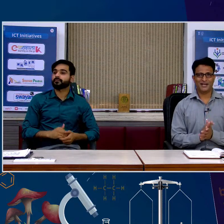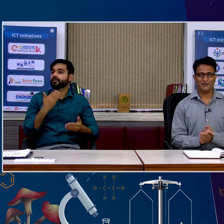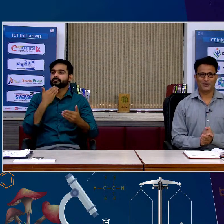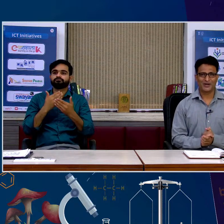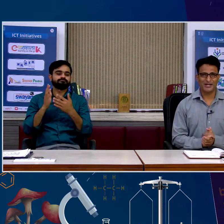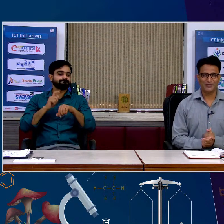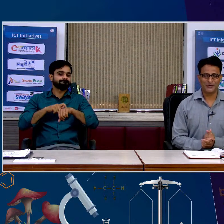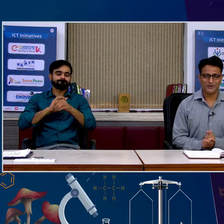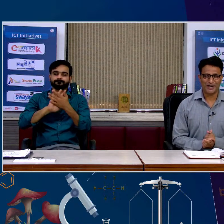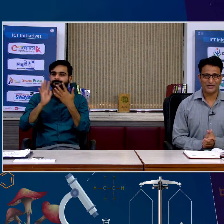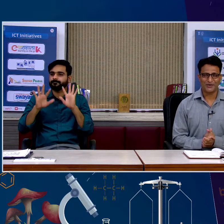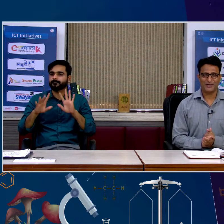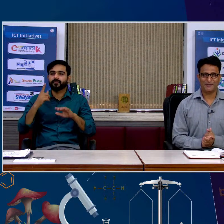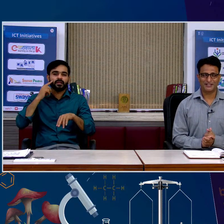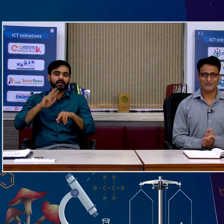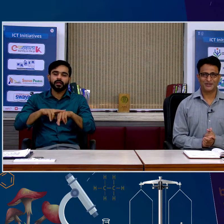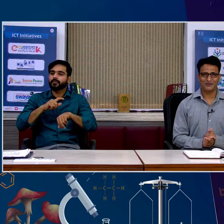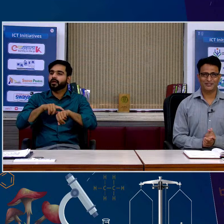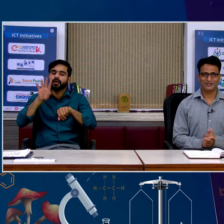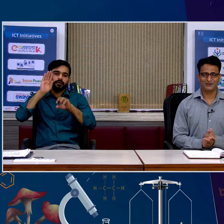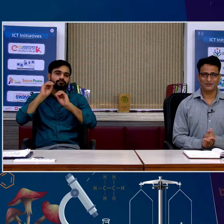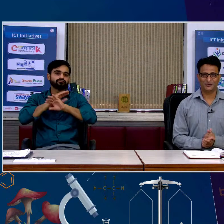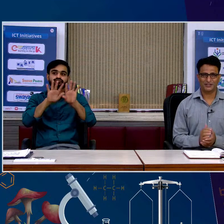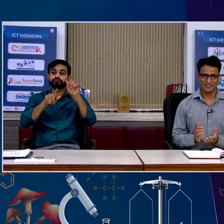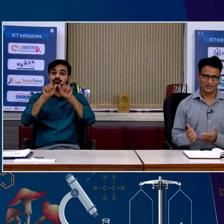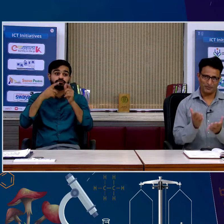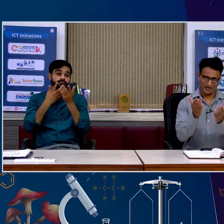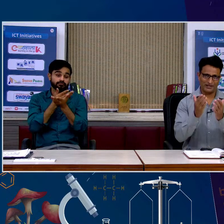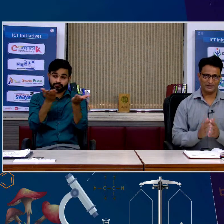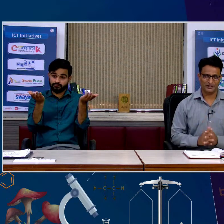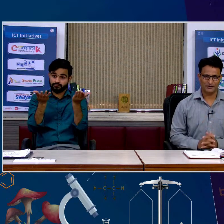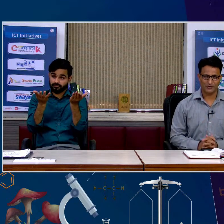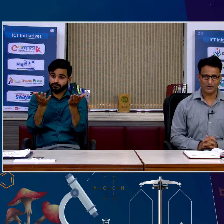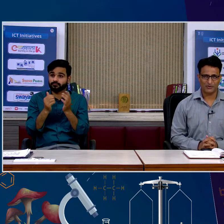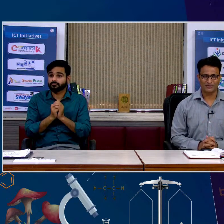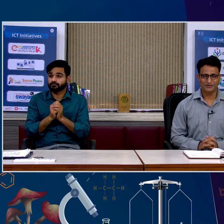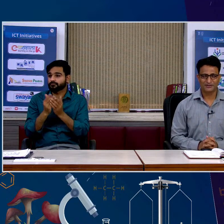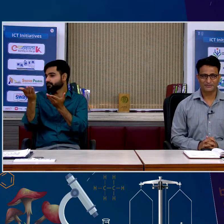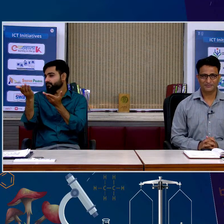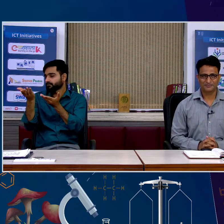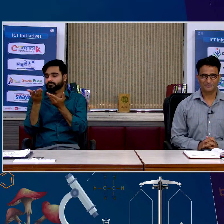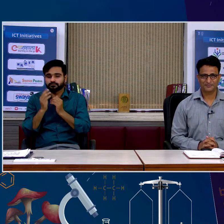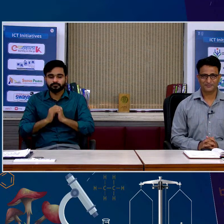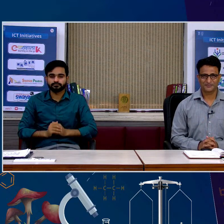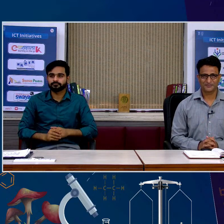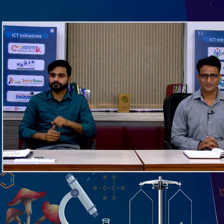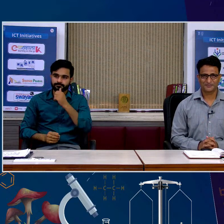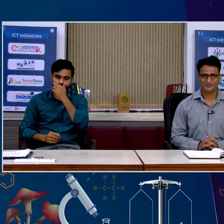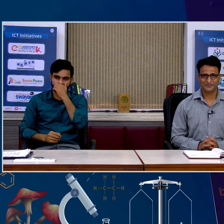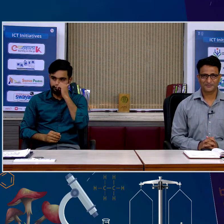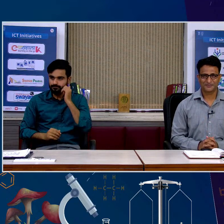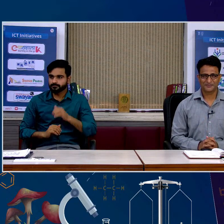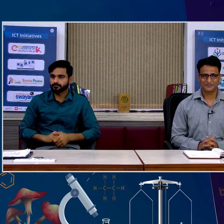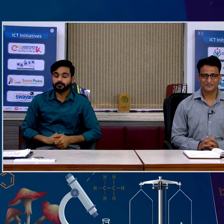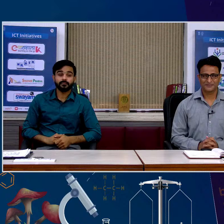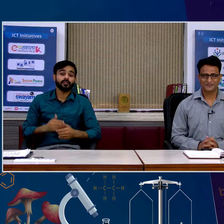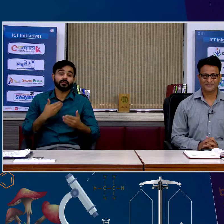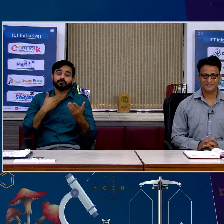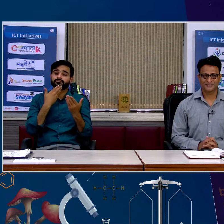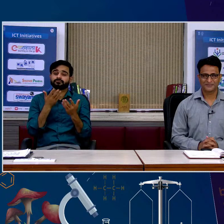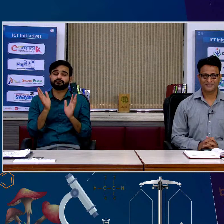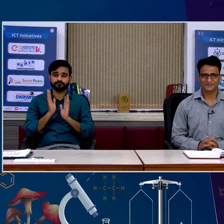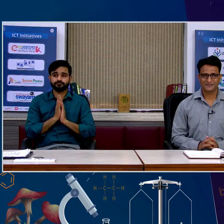with our time, but quickly, if you would like to give any message to our viewers, so what it should be on a quick note. So I think